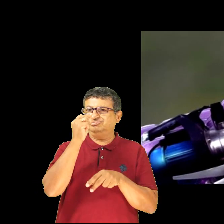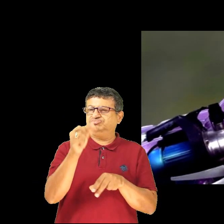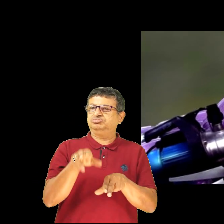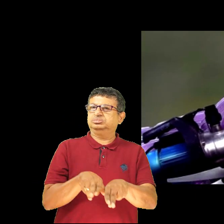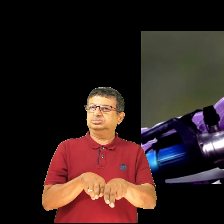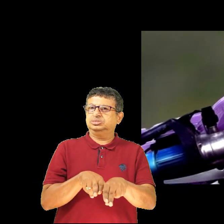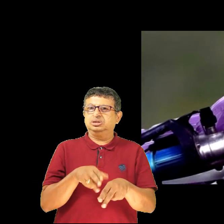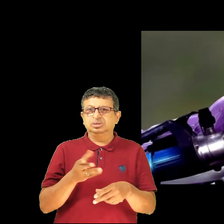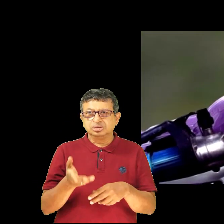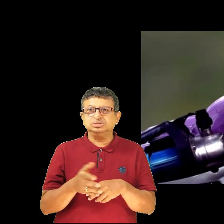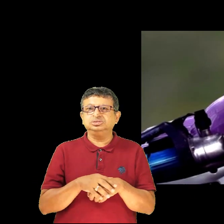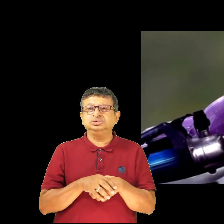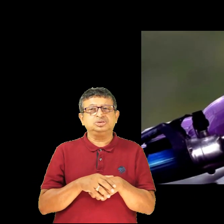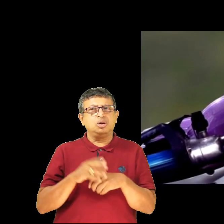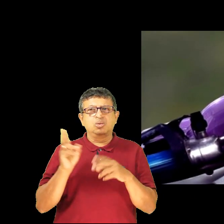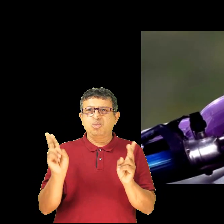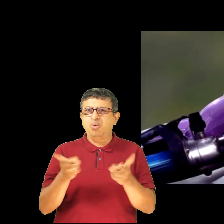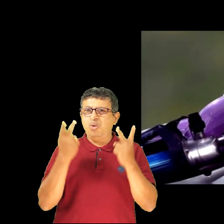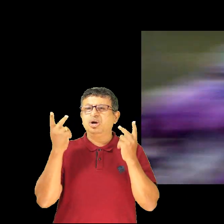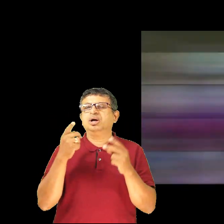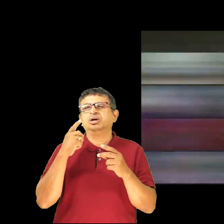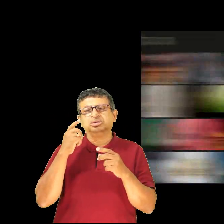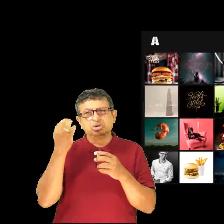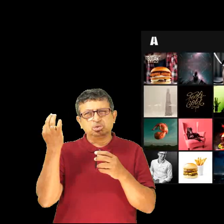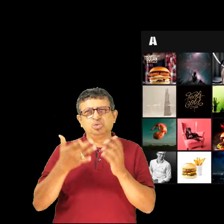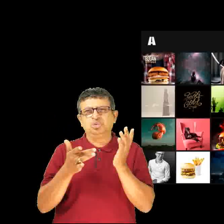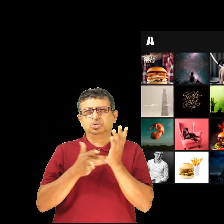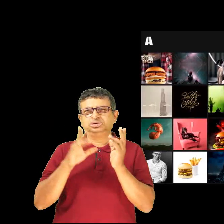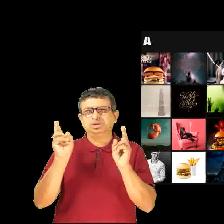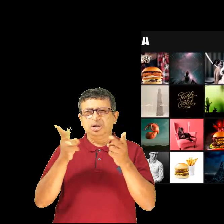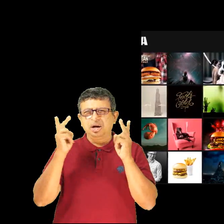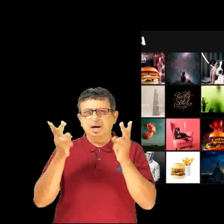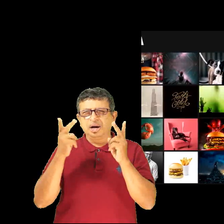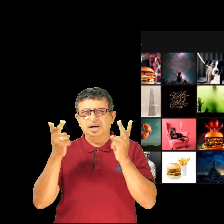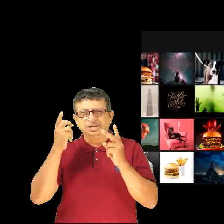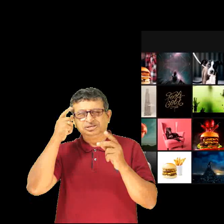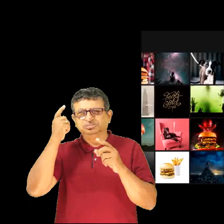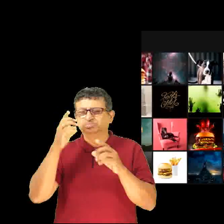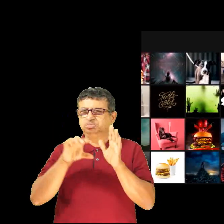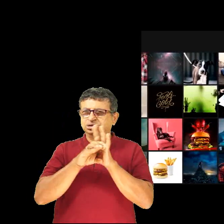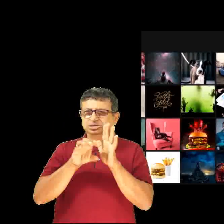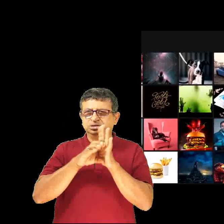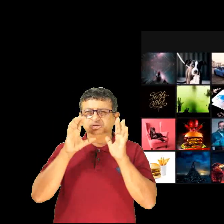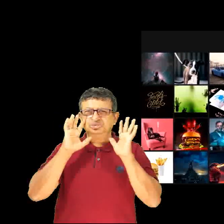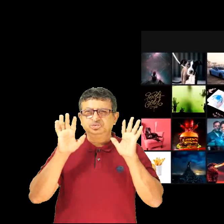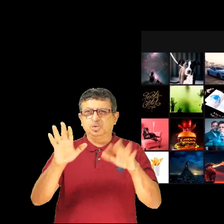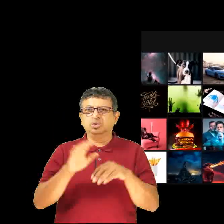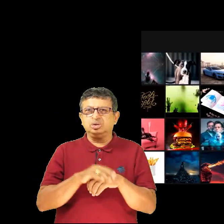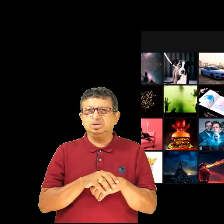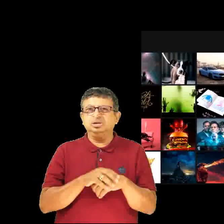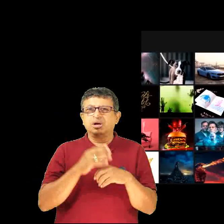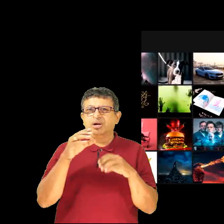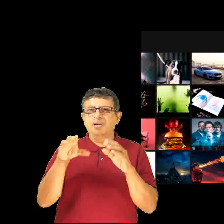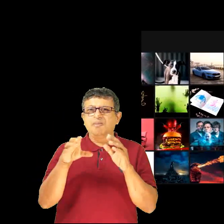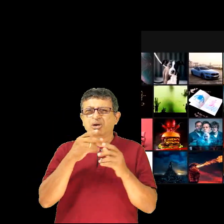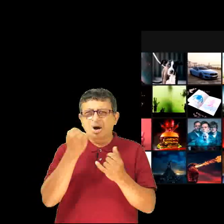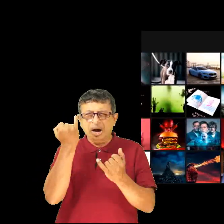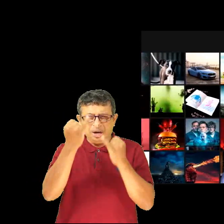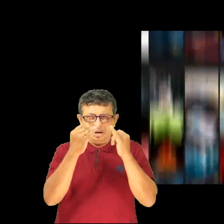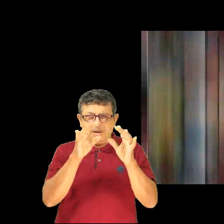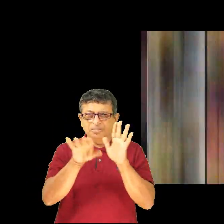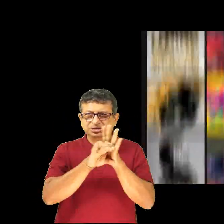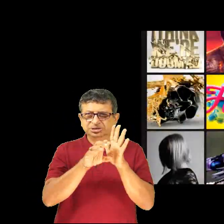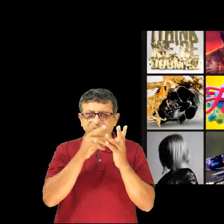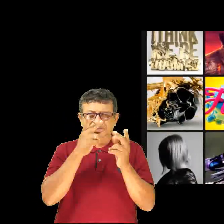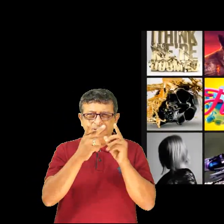Hersey. That guy is actually pretty talented. It's through works like these that robotic engineers can envision their future creations before starting to work on